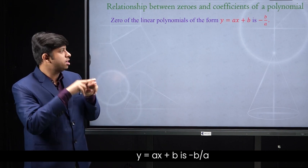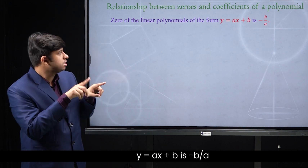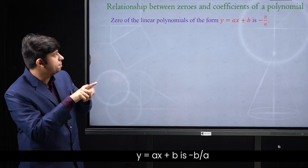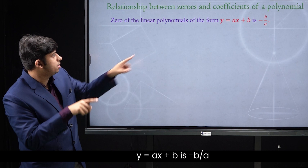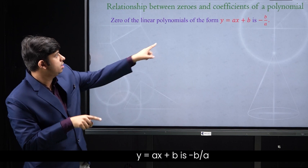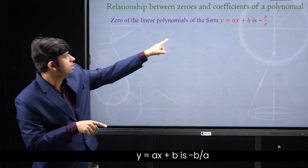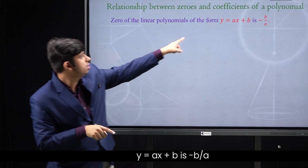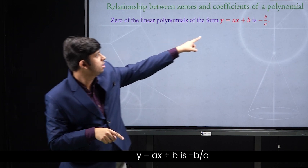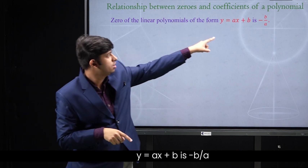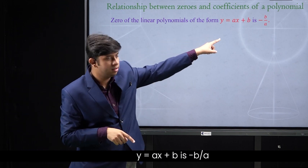a.